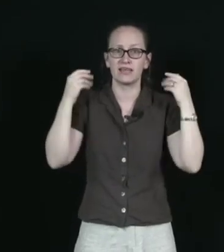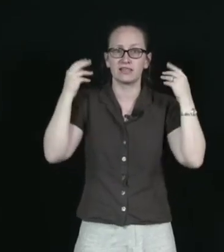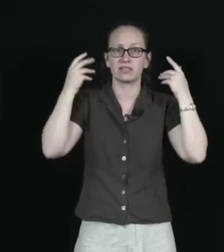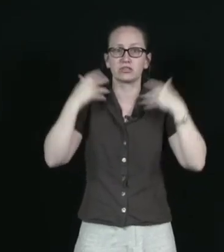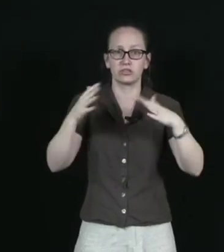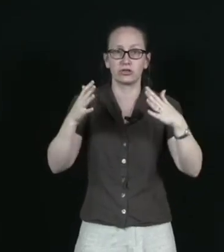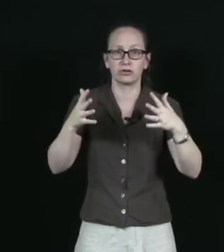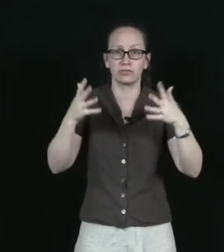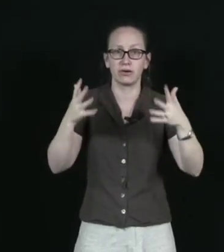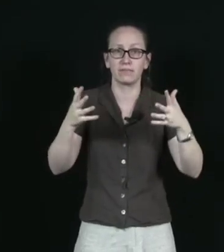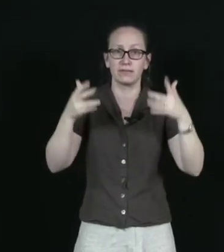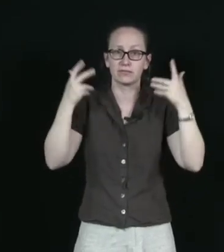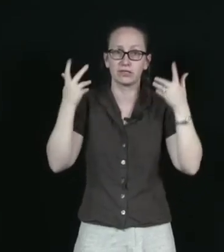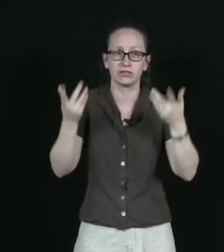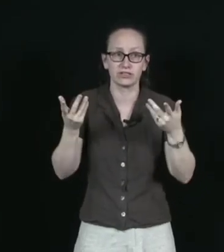these tutorial problems yourself.